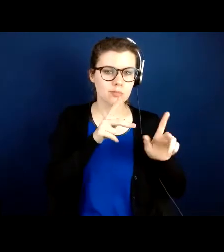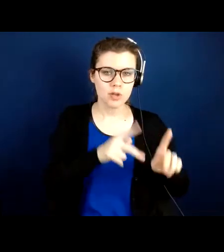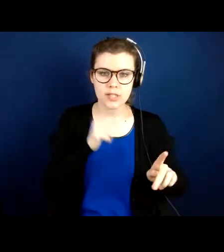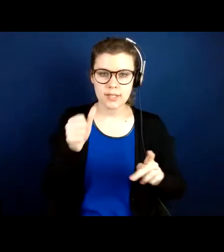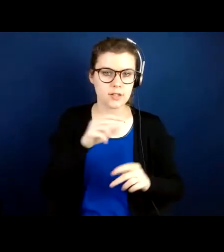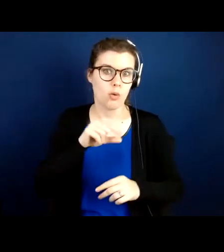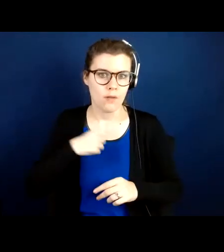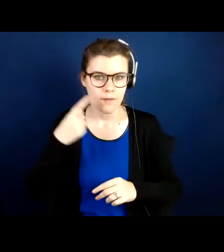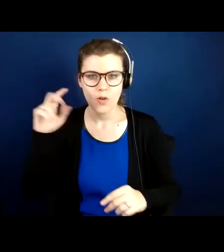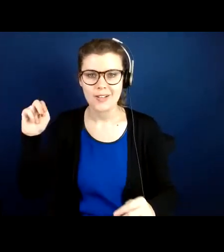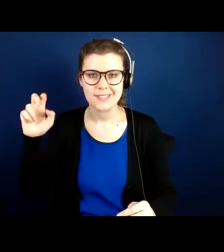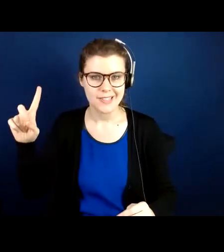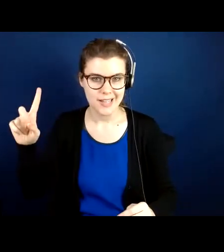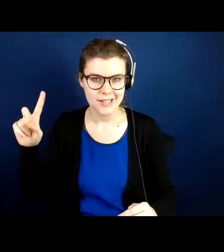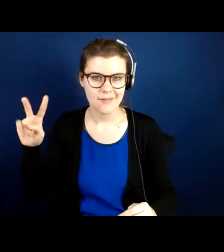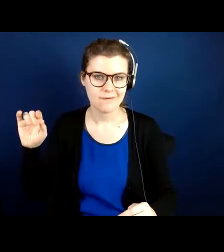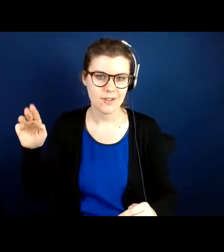vouchers. So